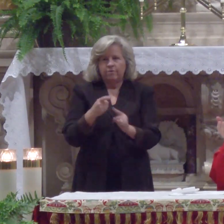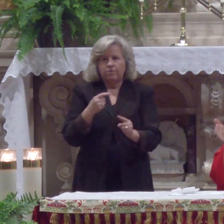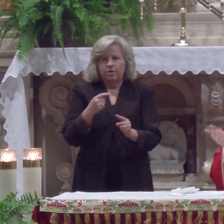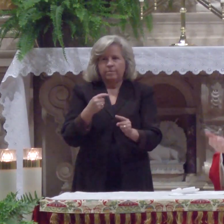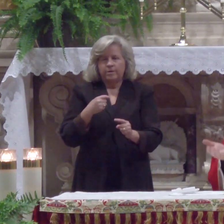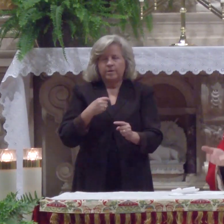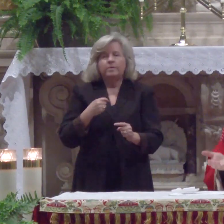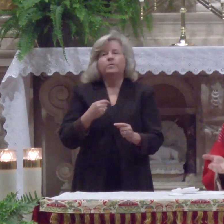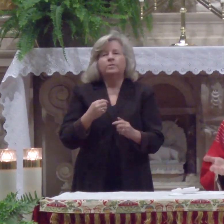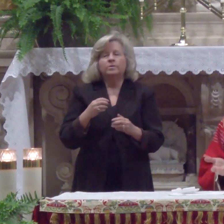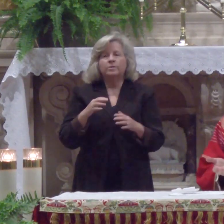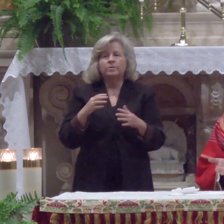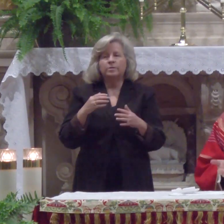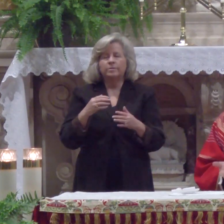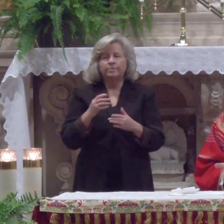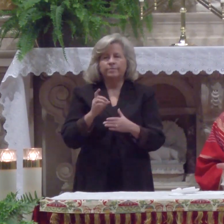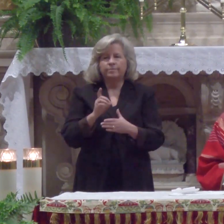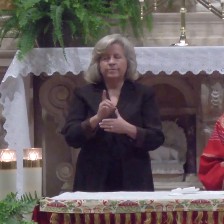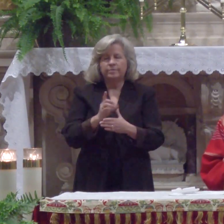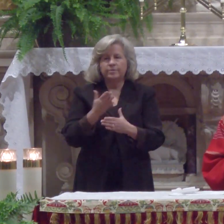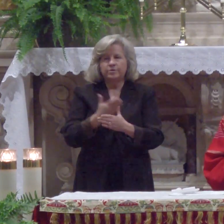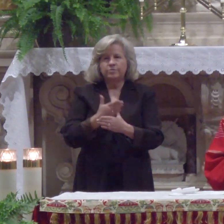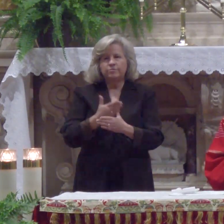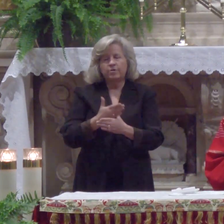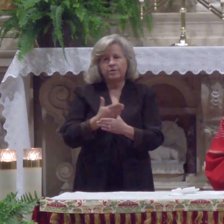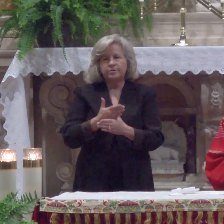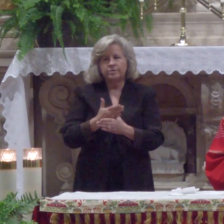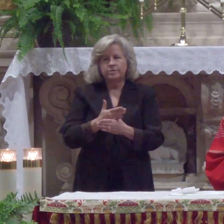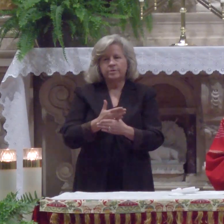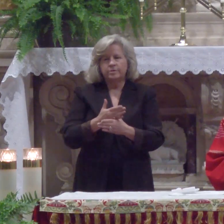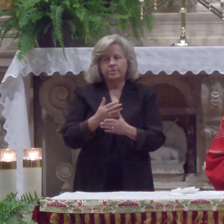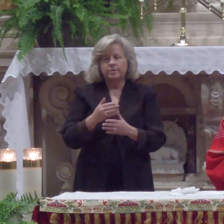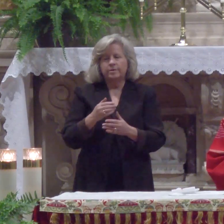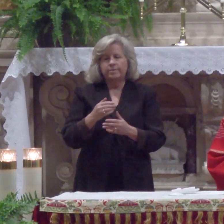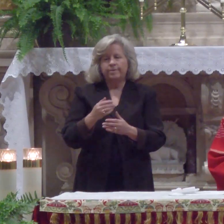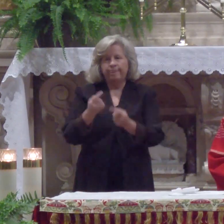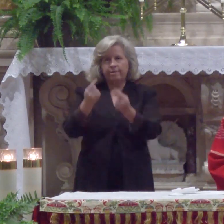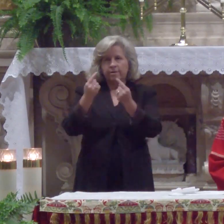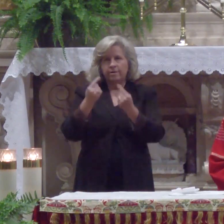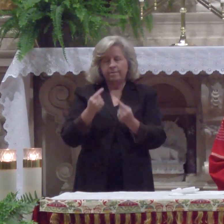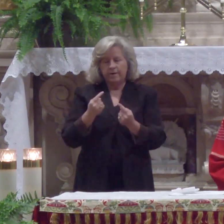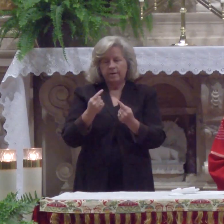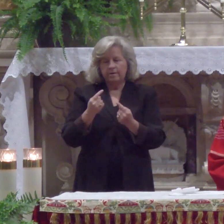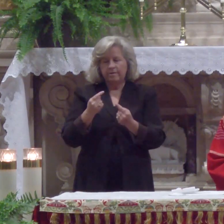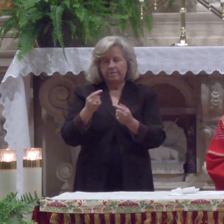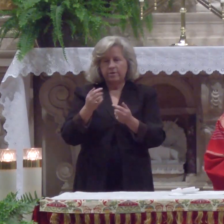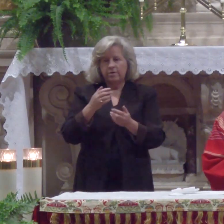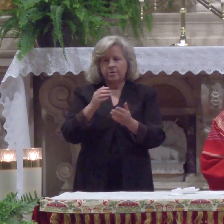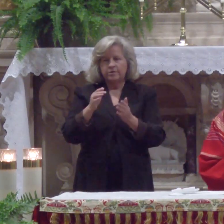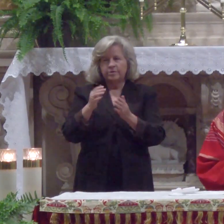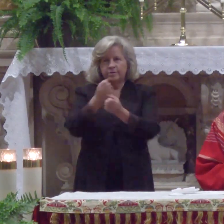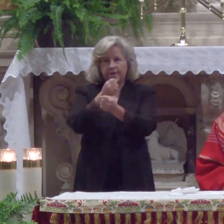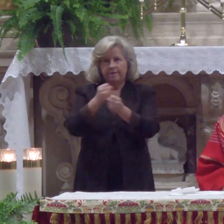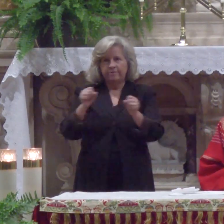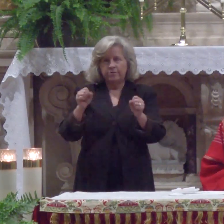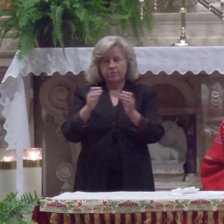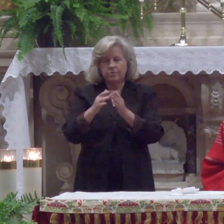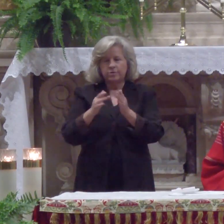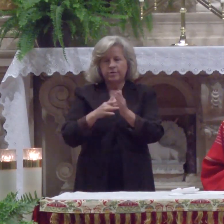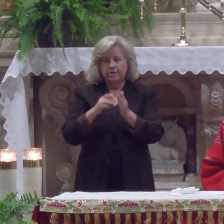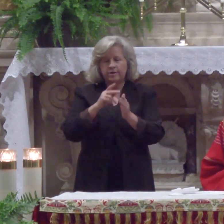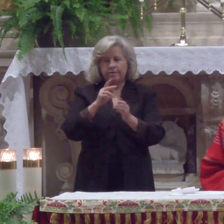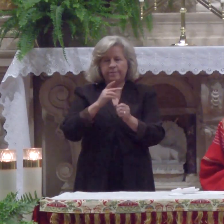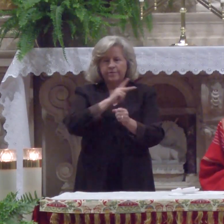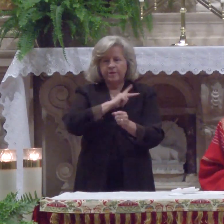distress as we await the blessed hope and the coming of our Savior, Jesus Christ. For the kingdom,